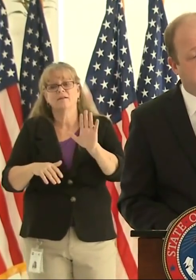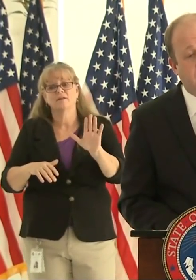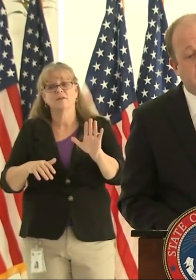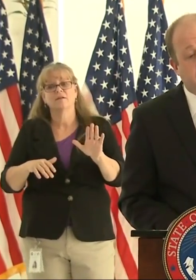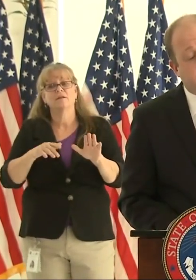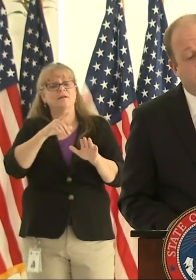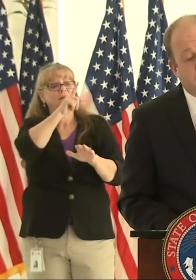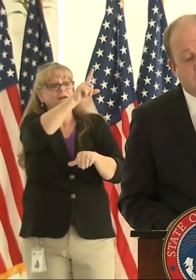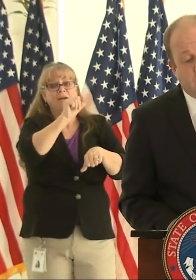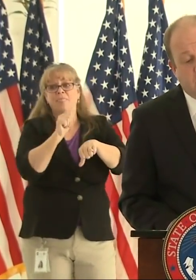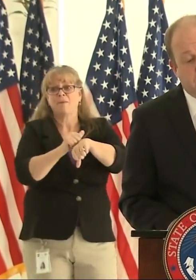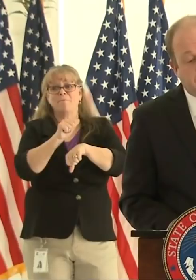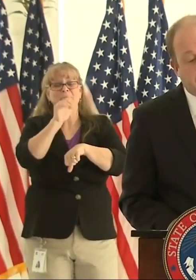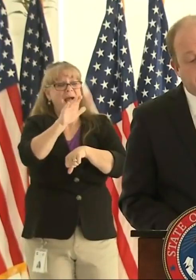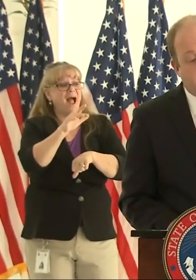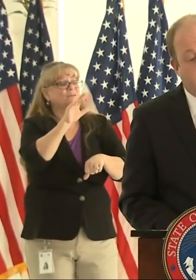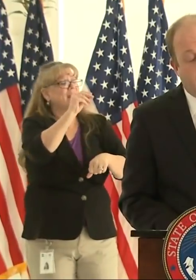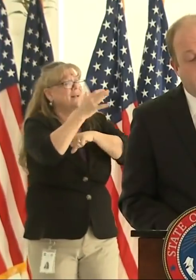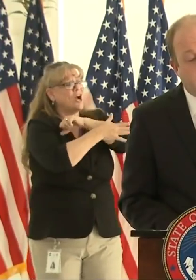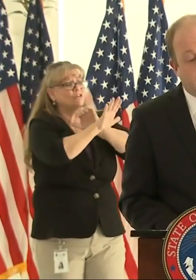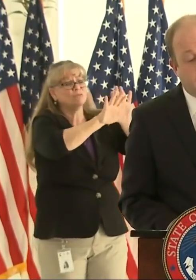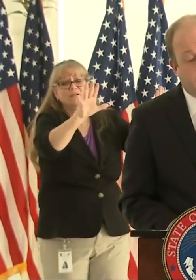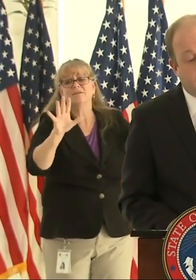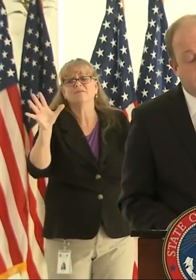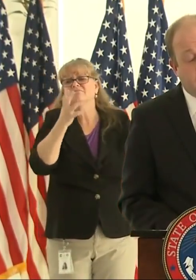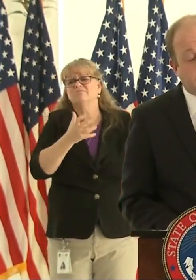Eagle County. This will be,